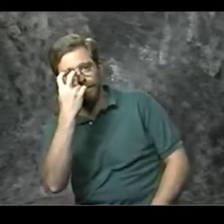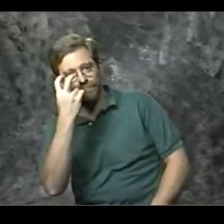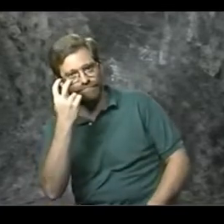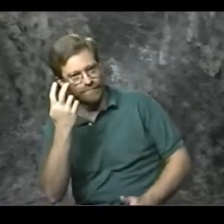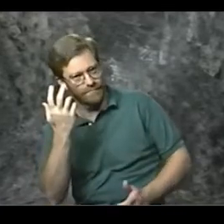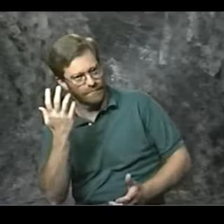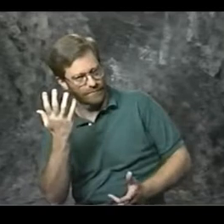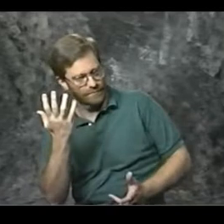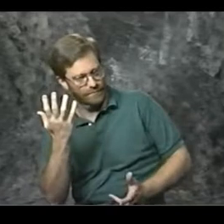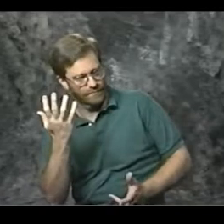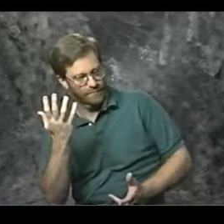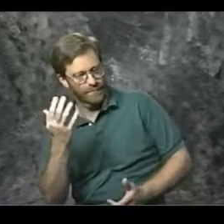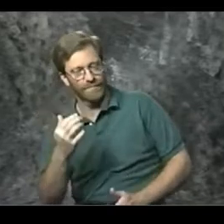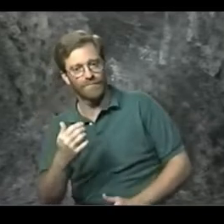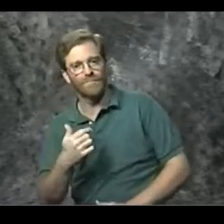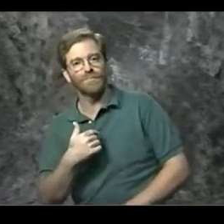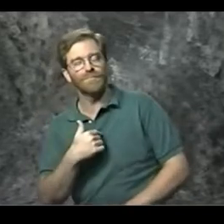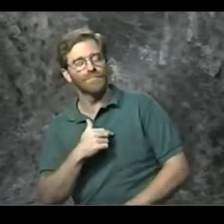from me at all costs.